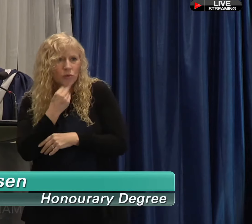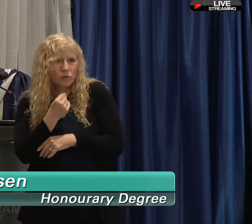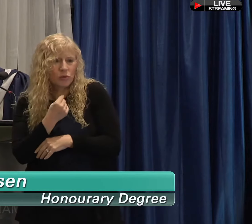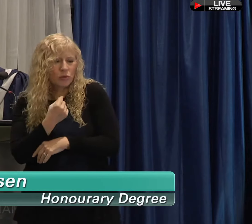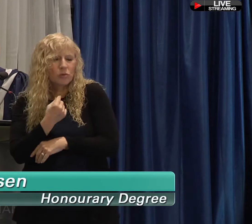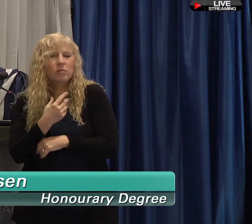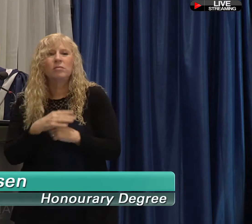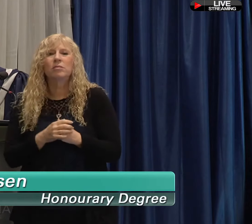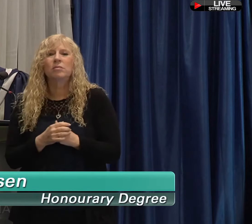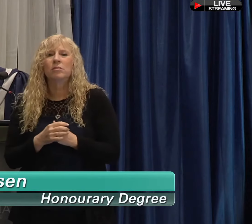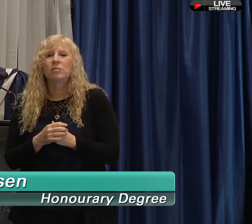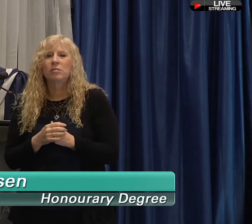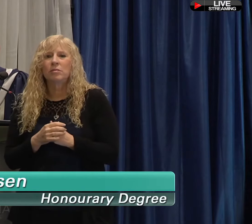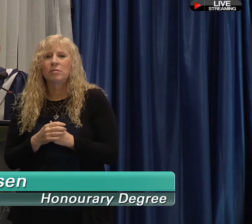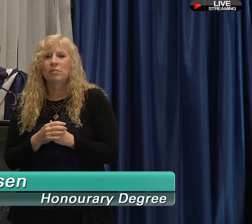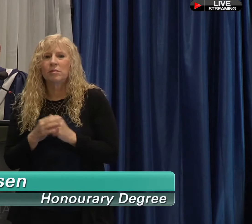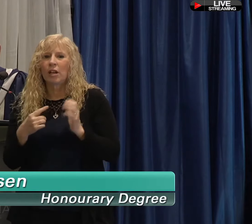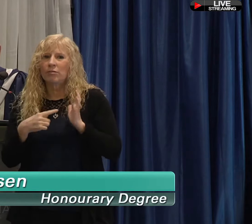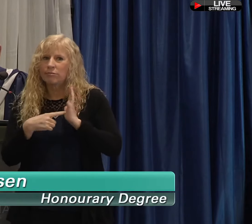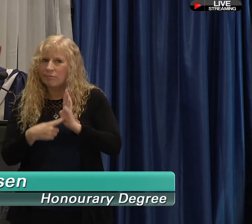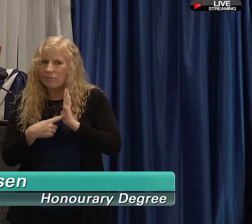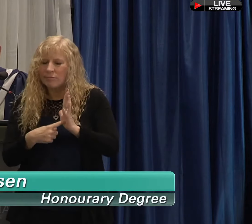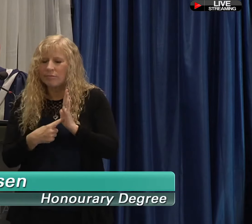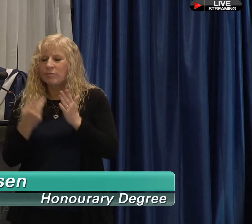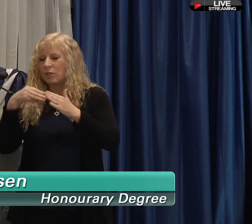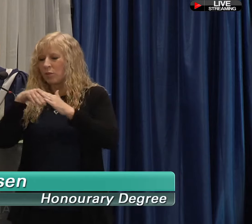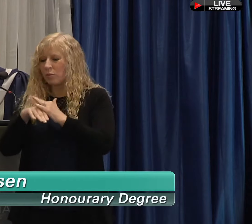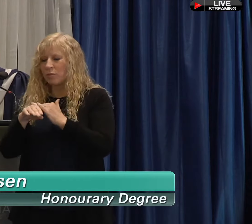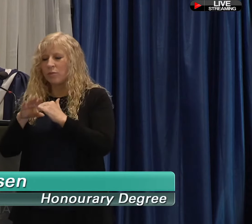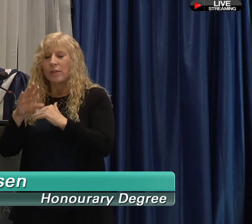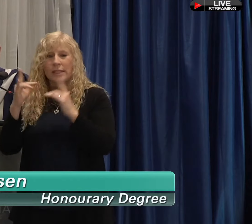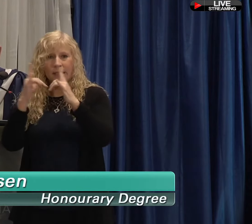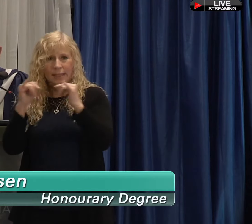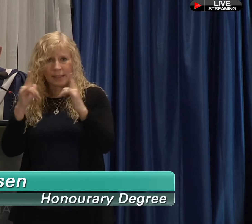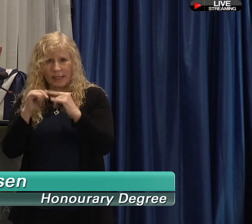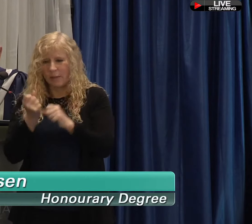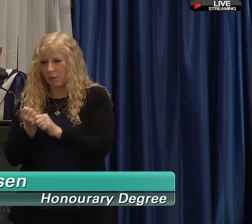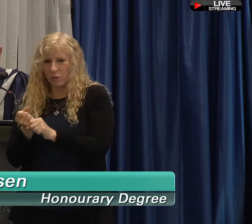to his deportation to Terezin concentration camp 2 years later.